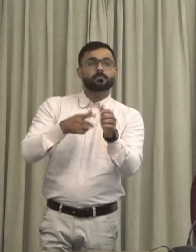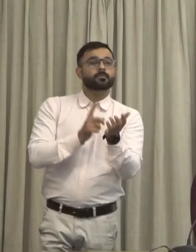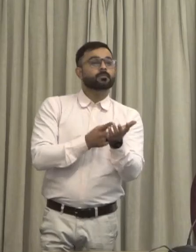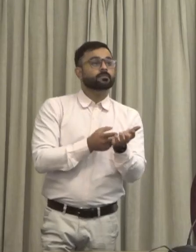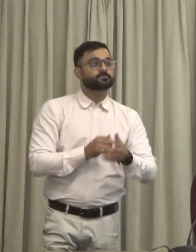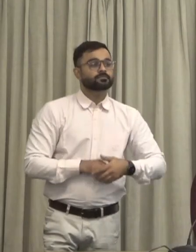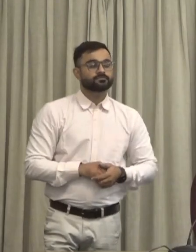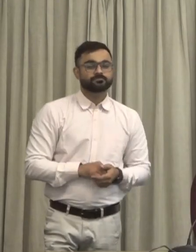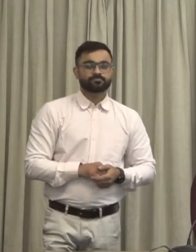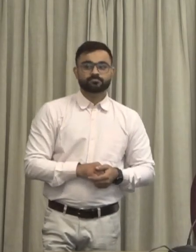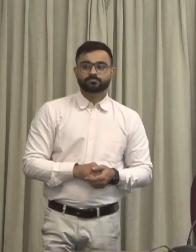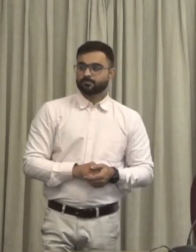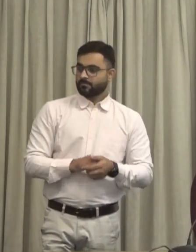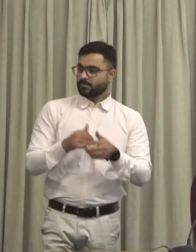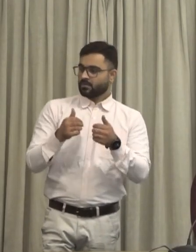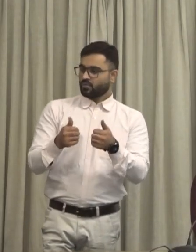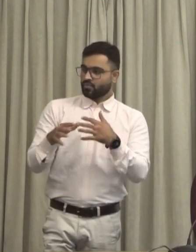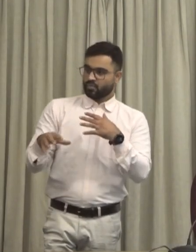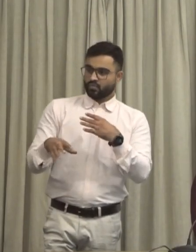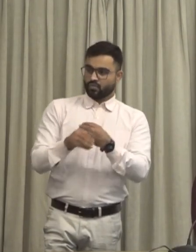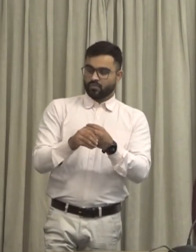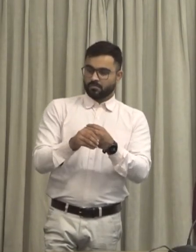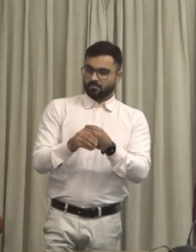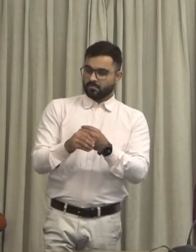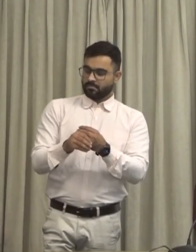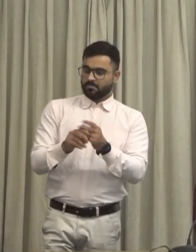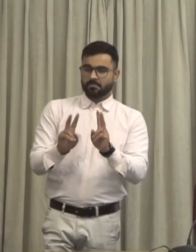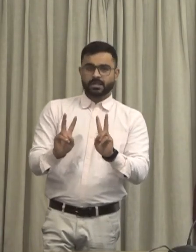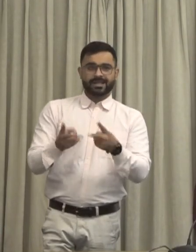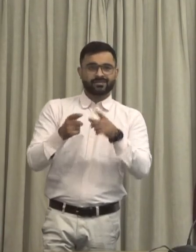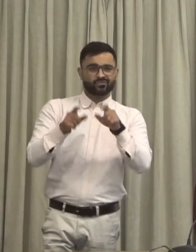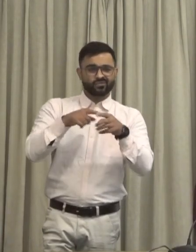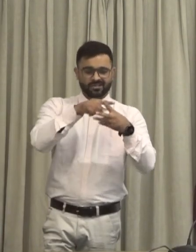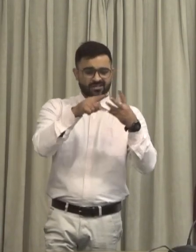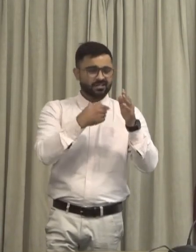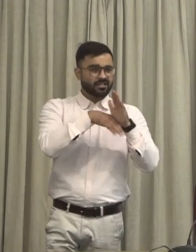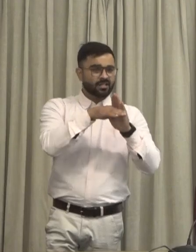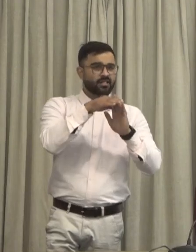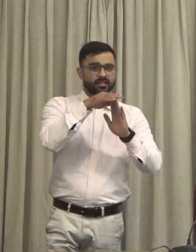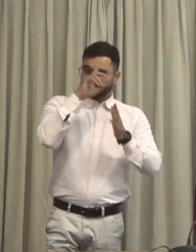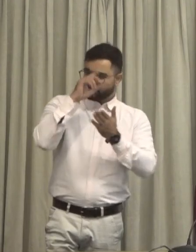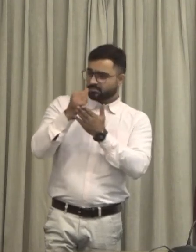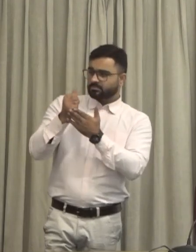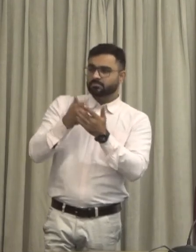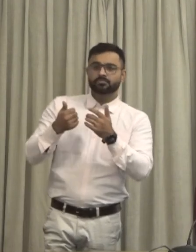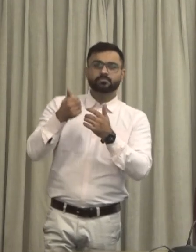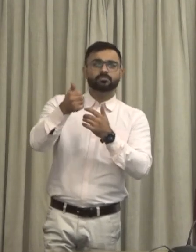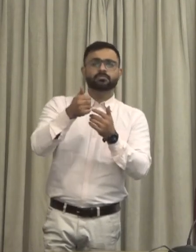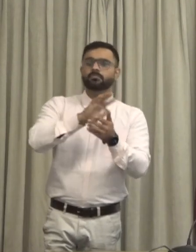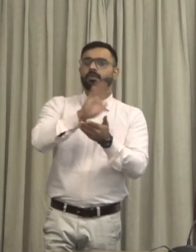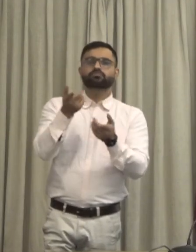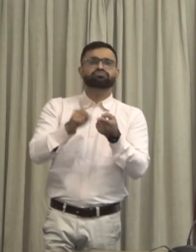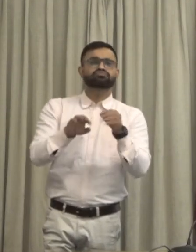recommendation are very outlandish. They are not very strange. You can't have 3-level and 2-level decision making. That doesn't